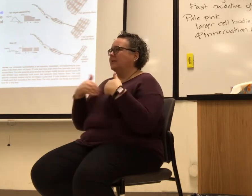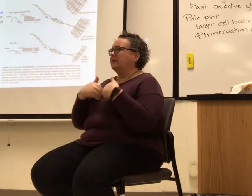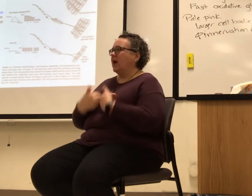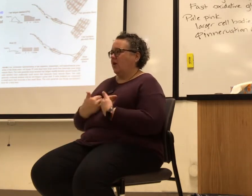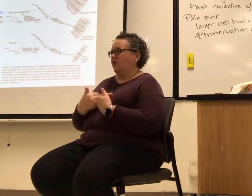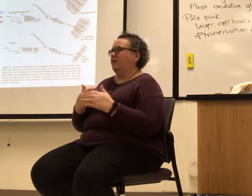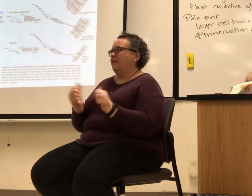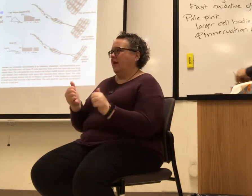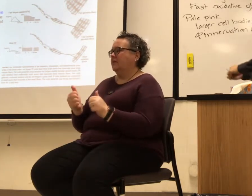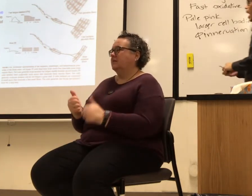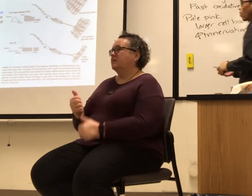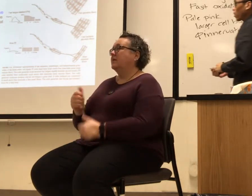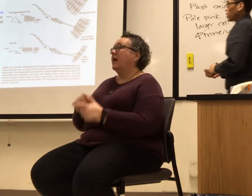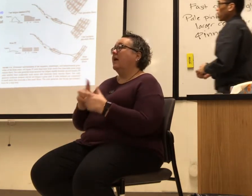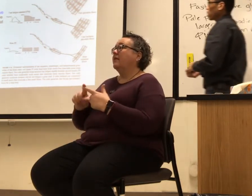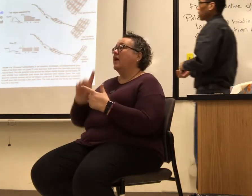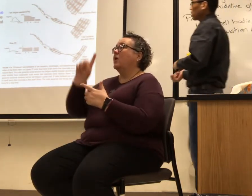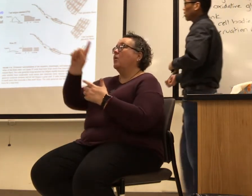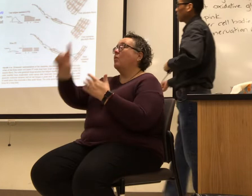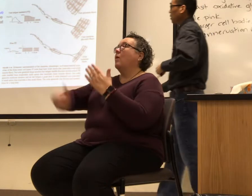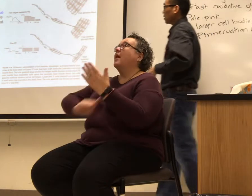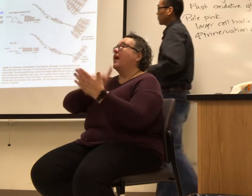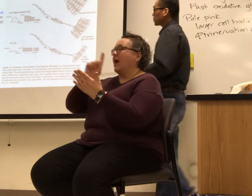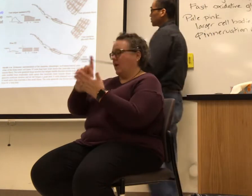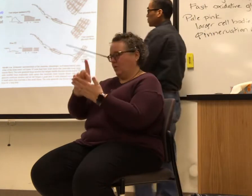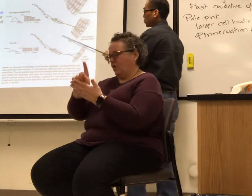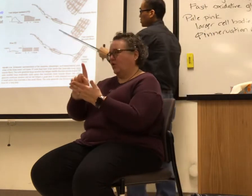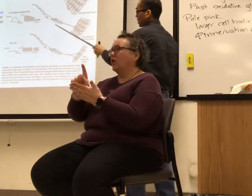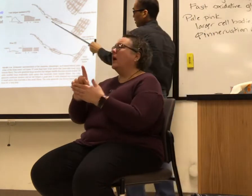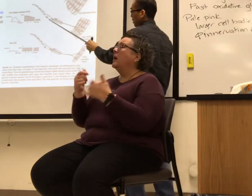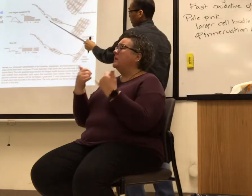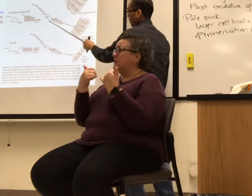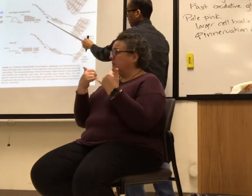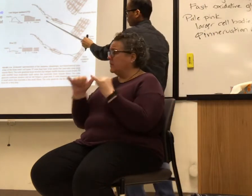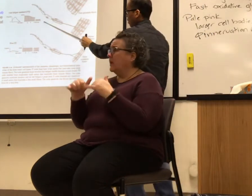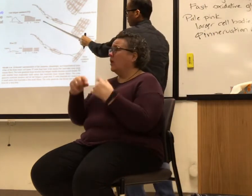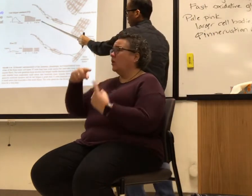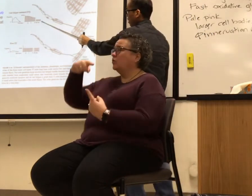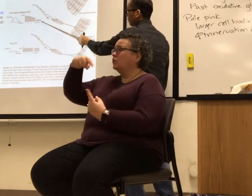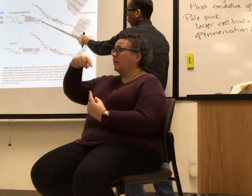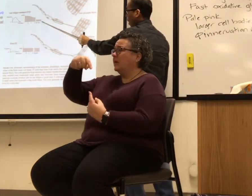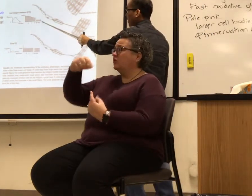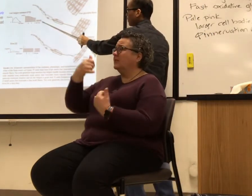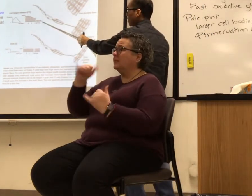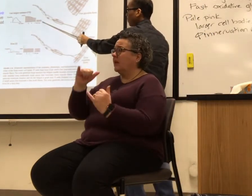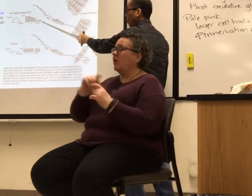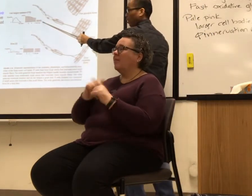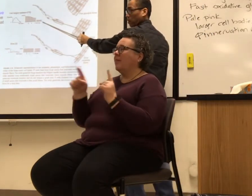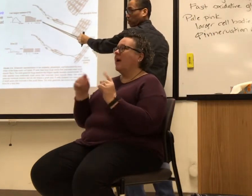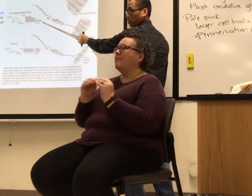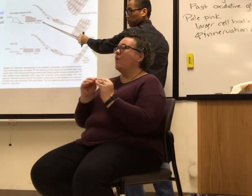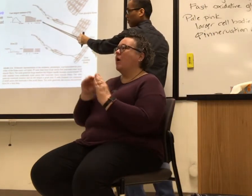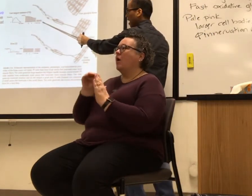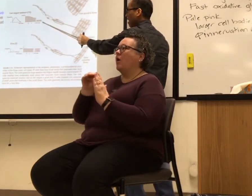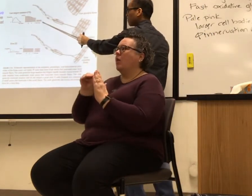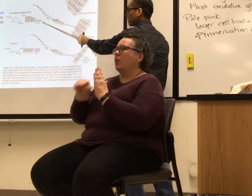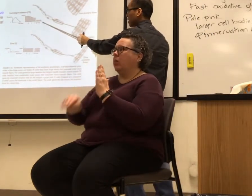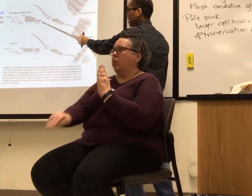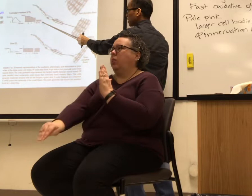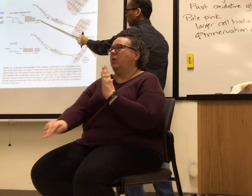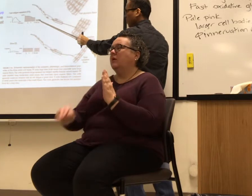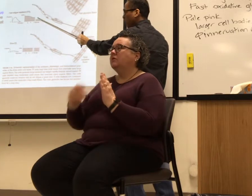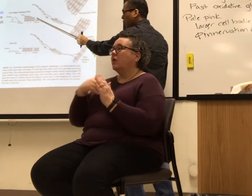And then you get out to an hour, they're still twitching, but they've dropped off quite a bit more. So they